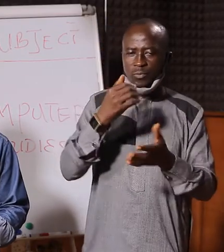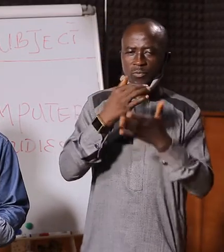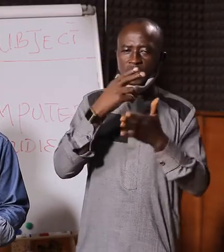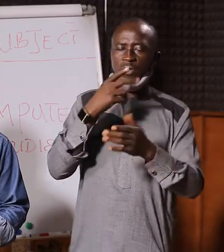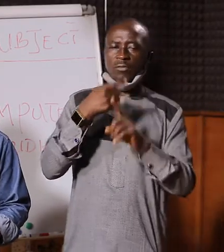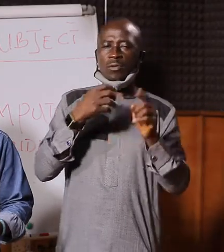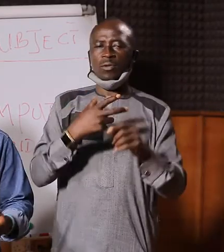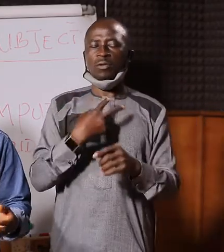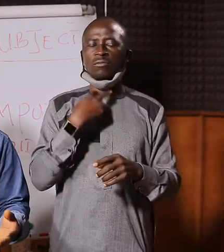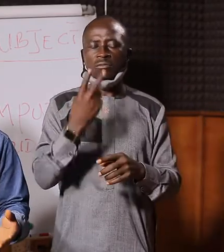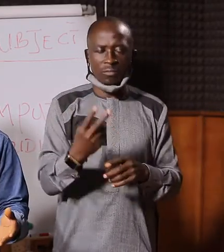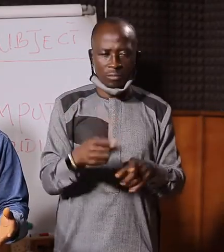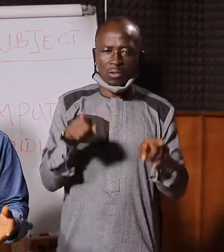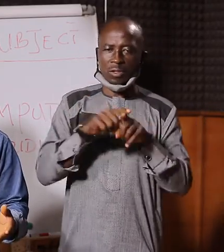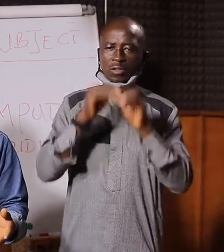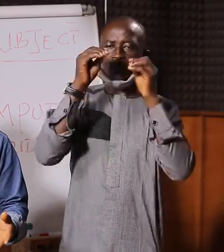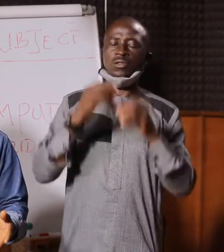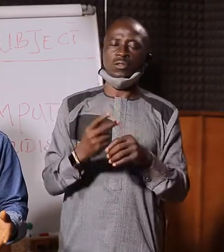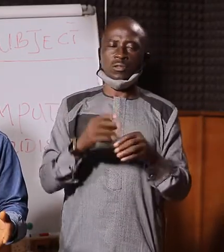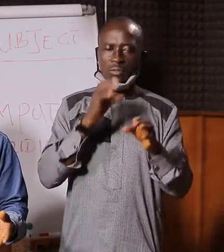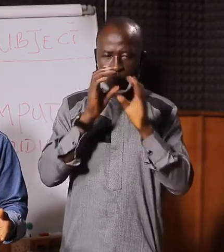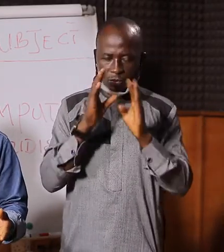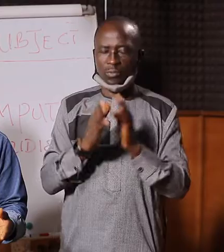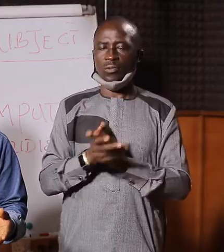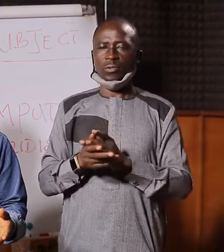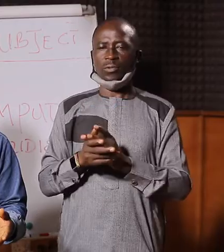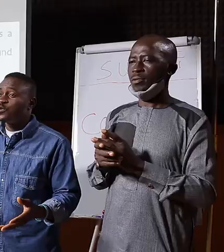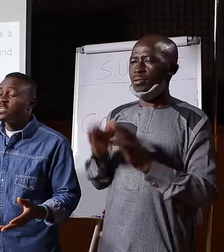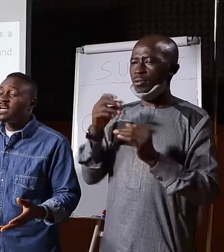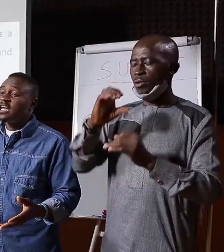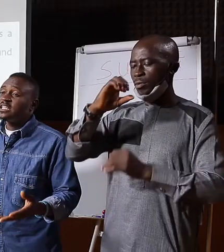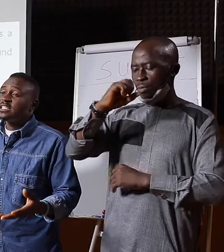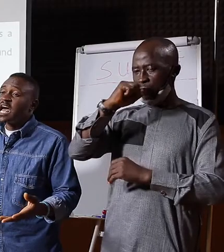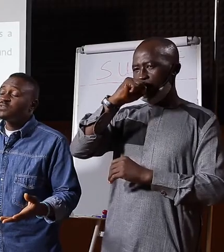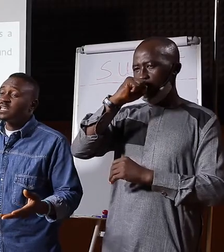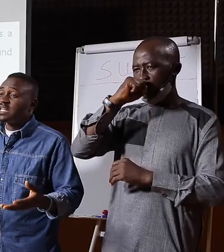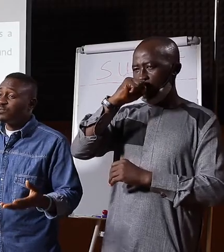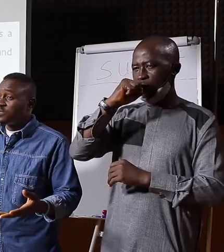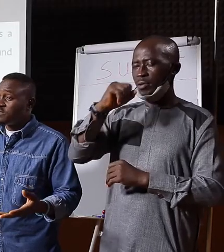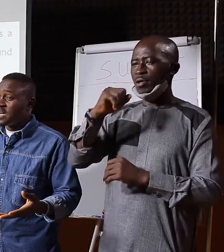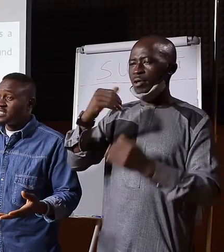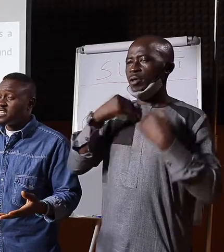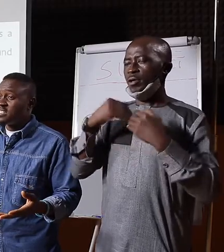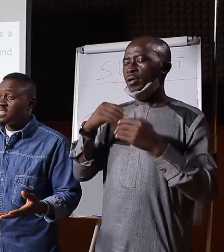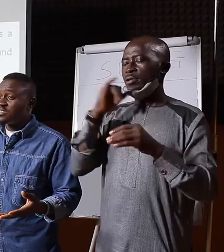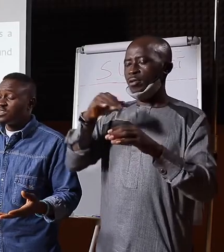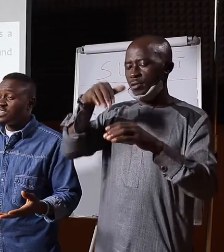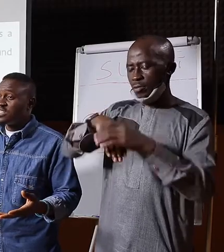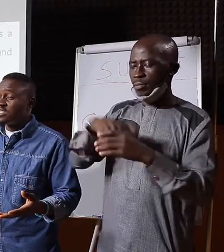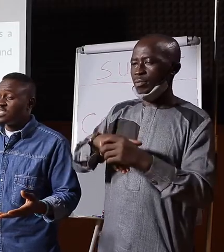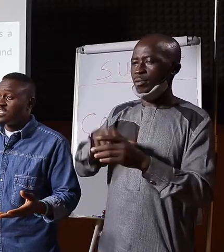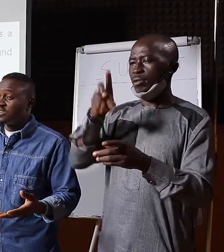voice, just like I'm speaking right now, a microphone serves as an input device